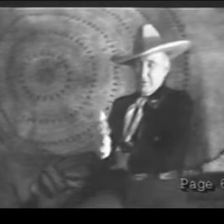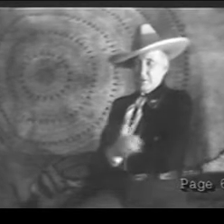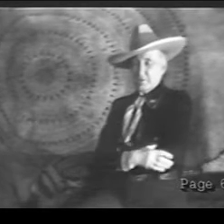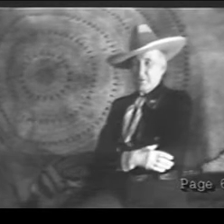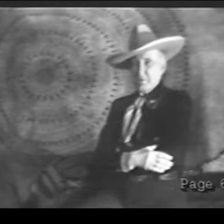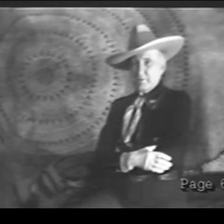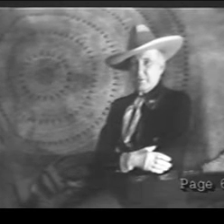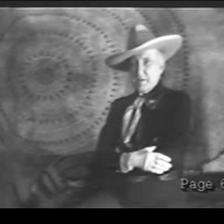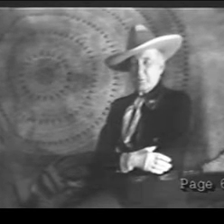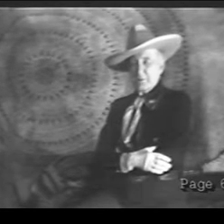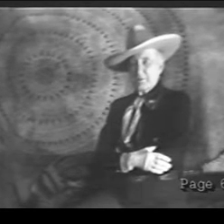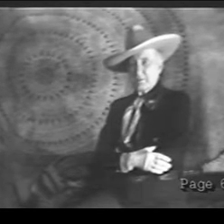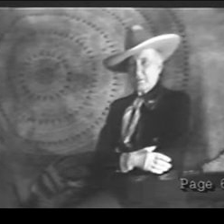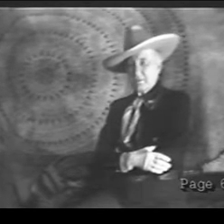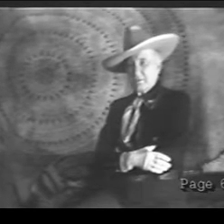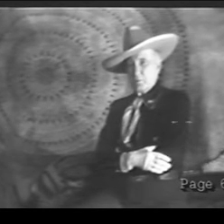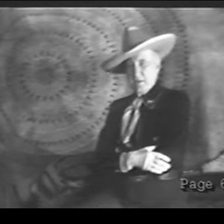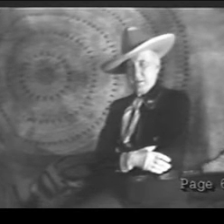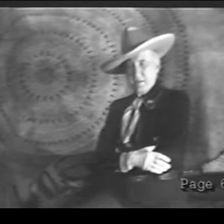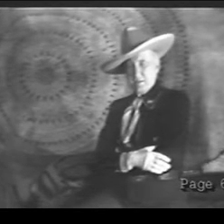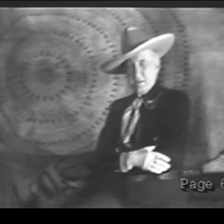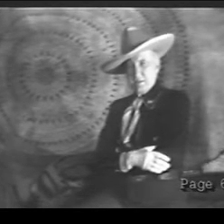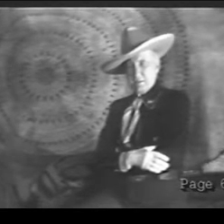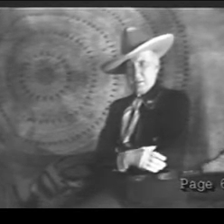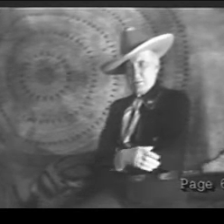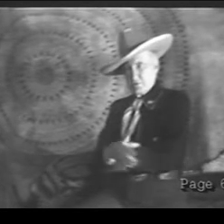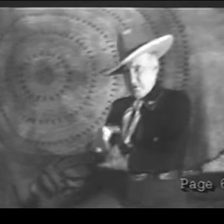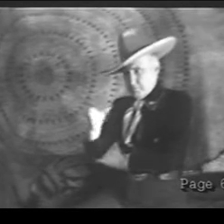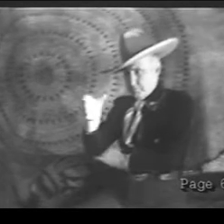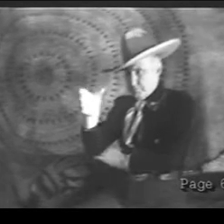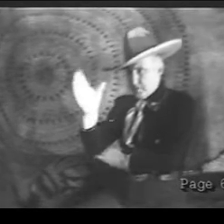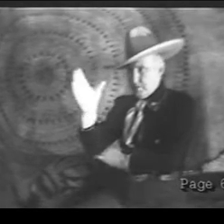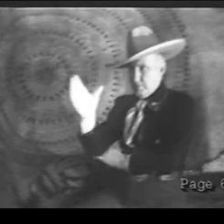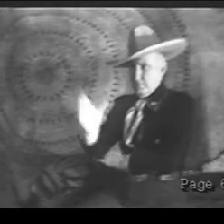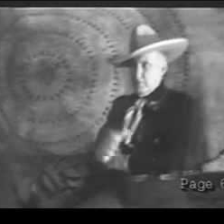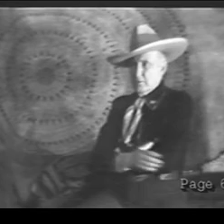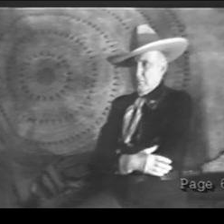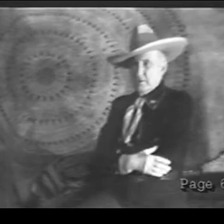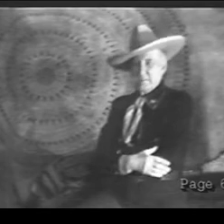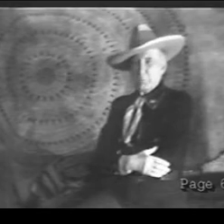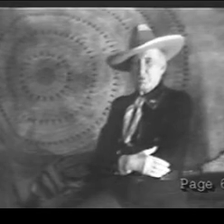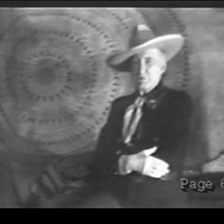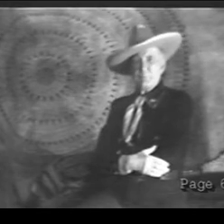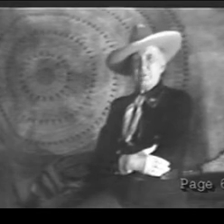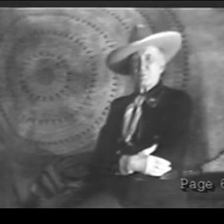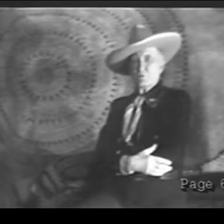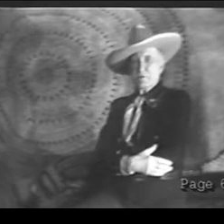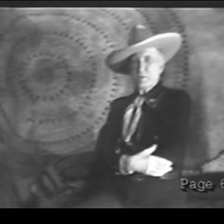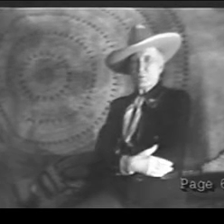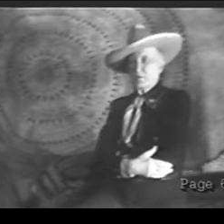manager of the theater came to me and said that they would like to take the Indians out to some particular exhibition or something that was going on where they'd get